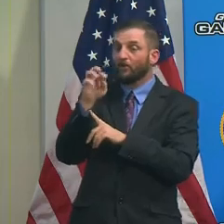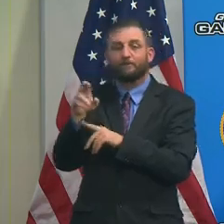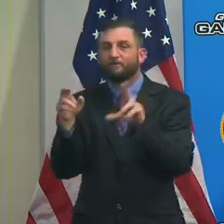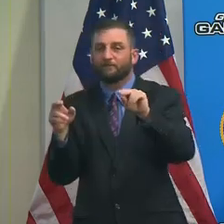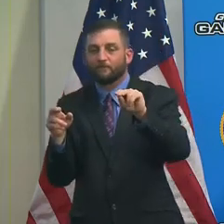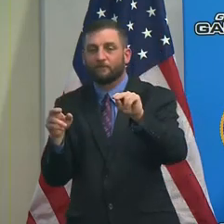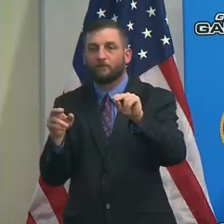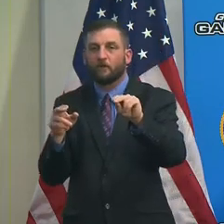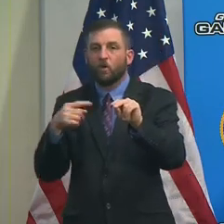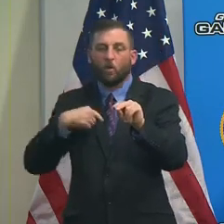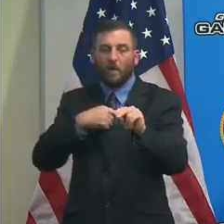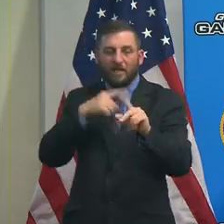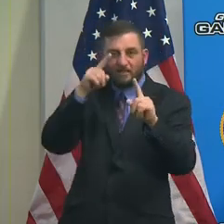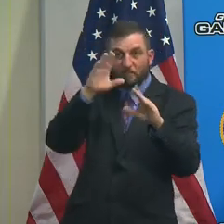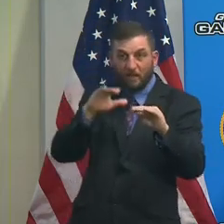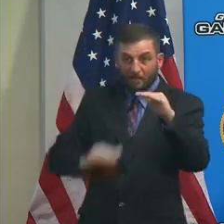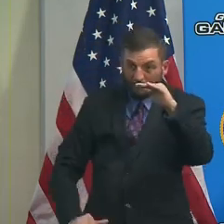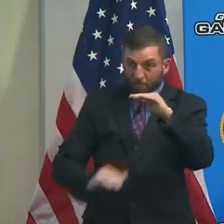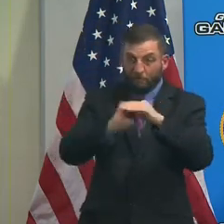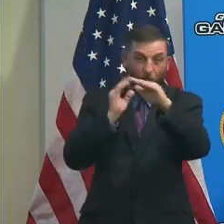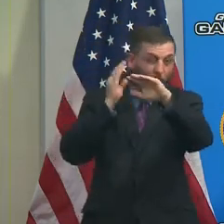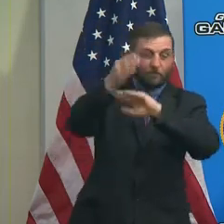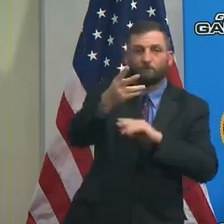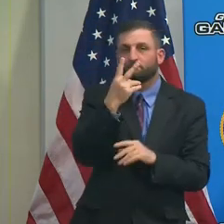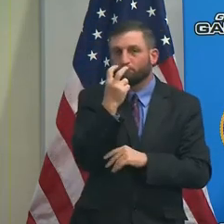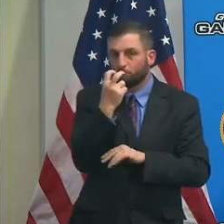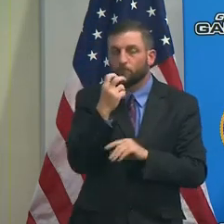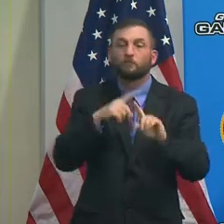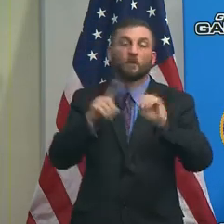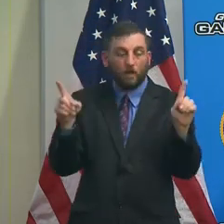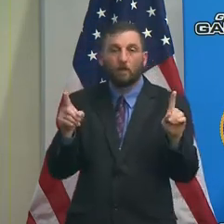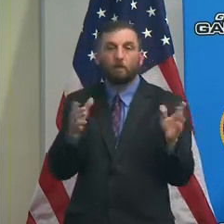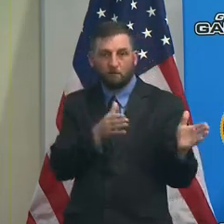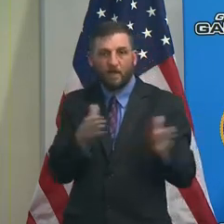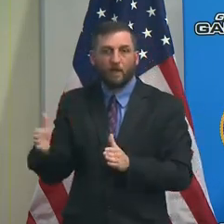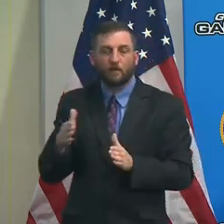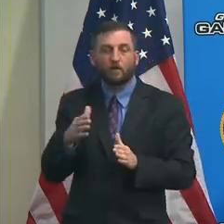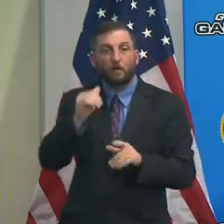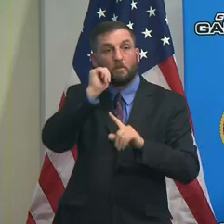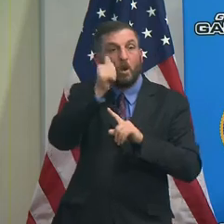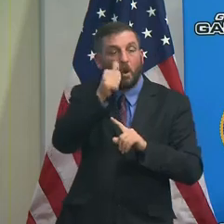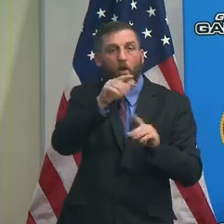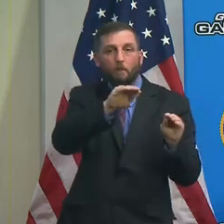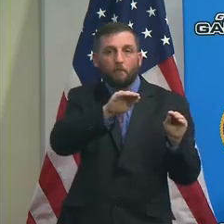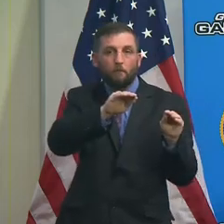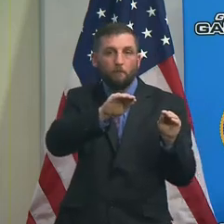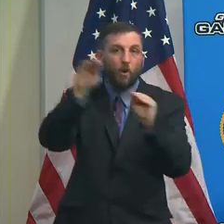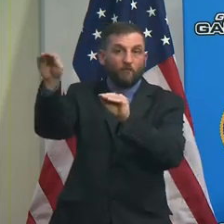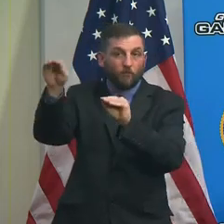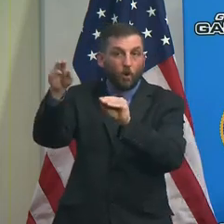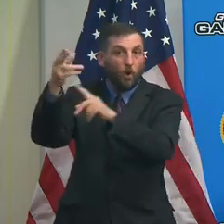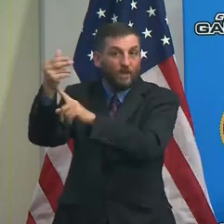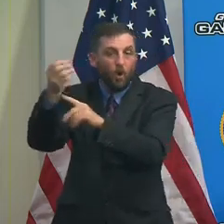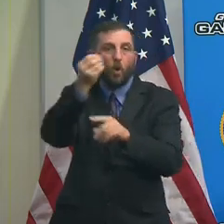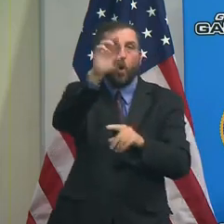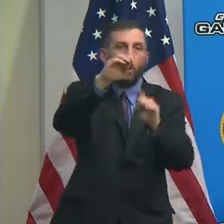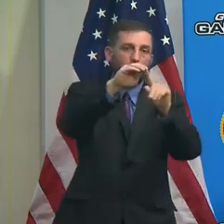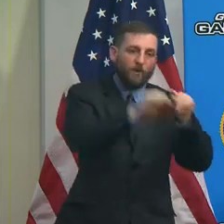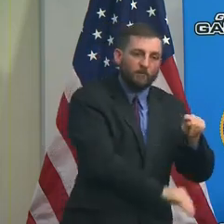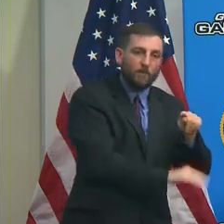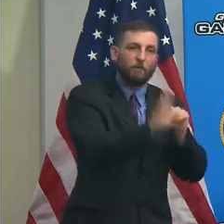don't anticipate that that's going to happen. And we will move people quickly tomorrow, either back home or into hotel